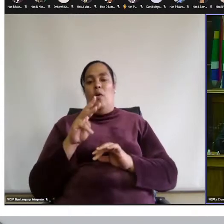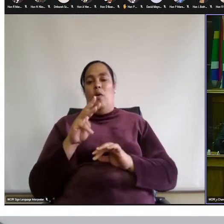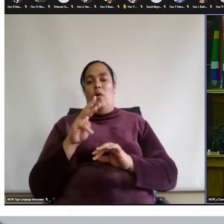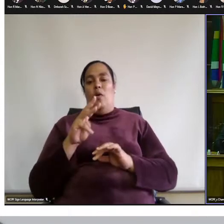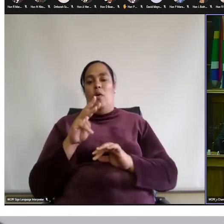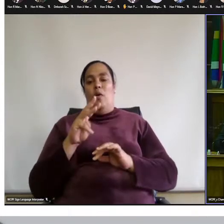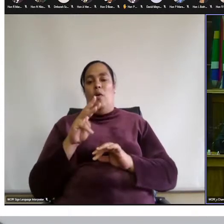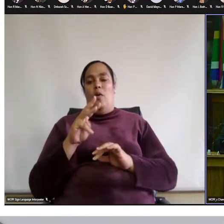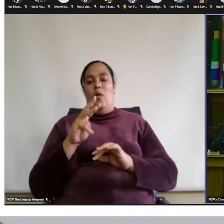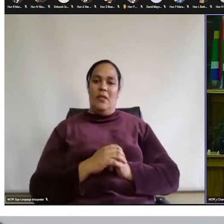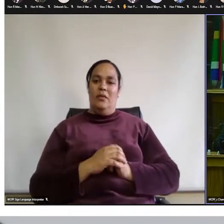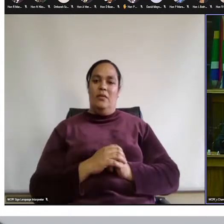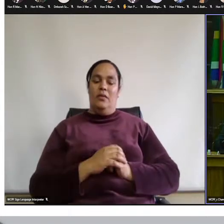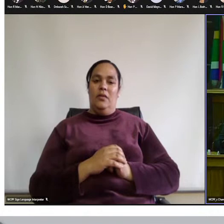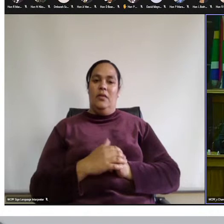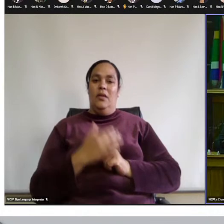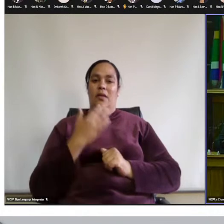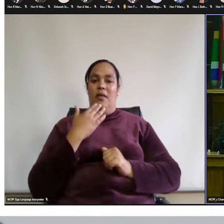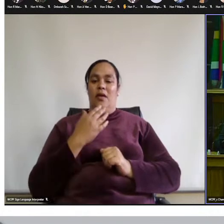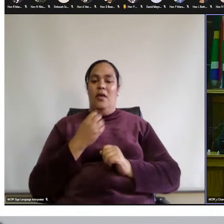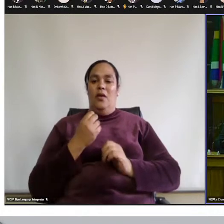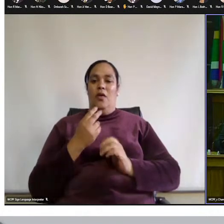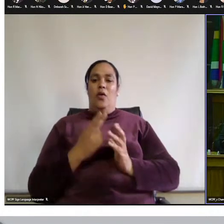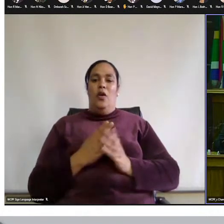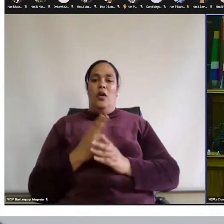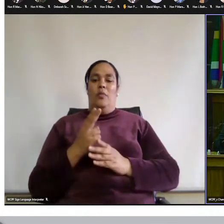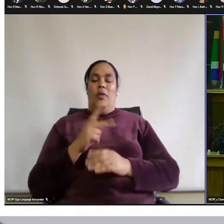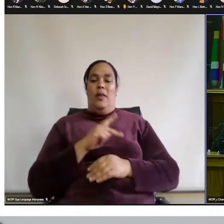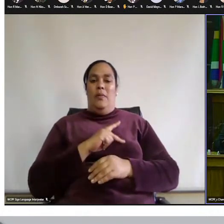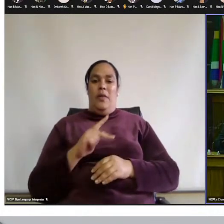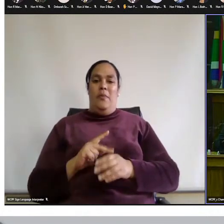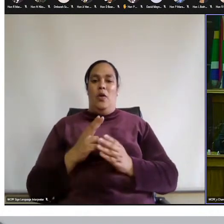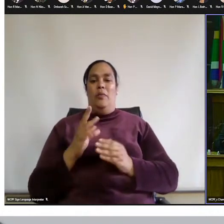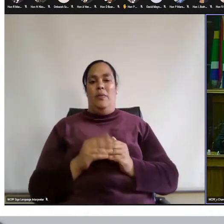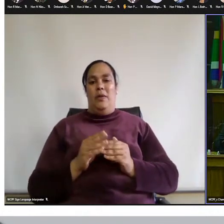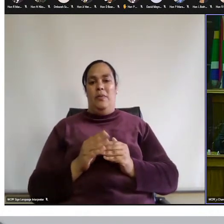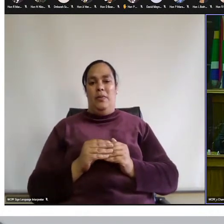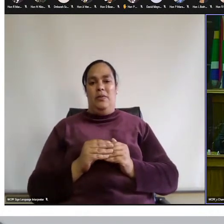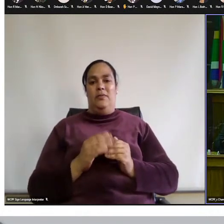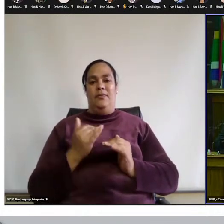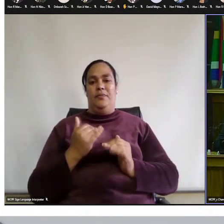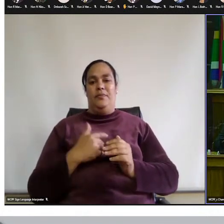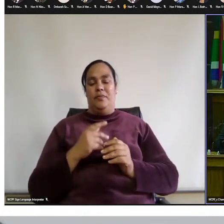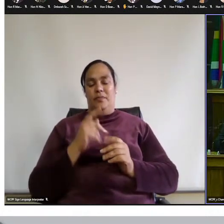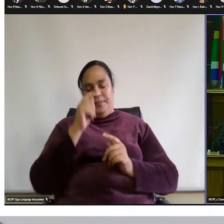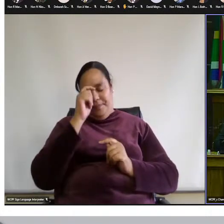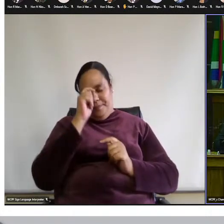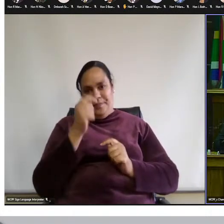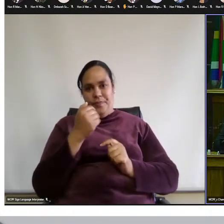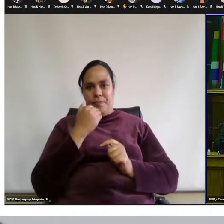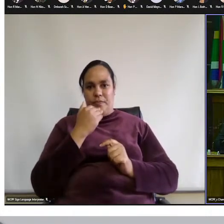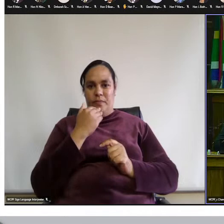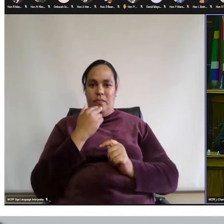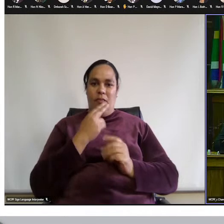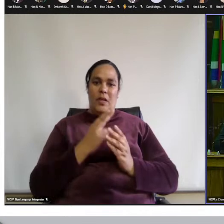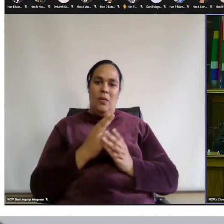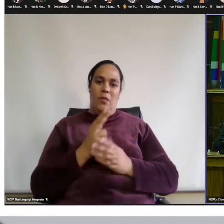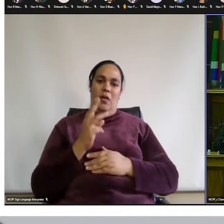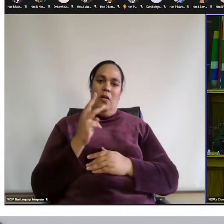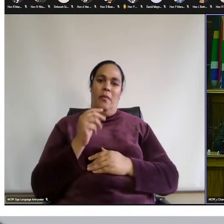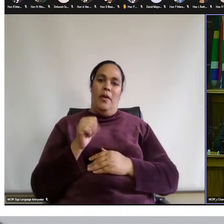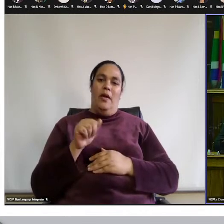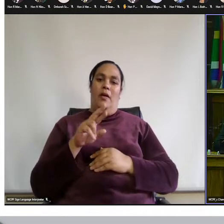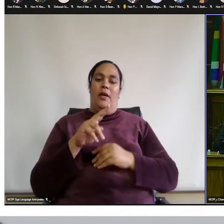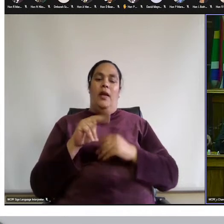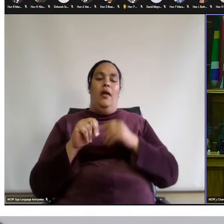Thank you, Honourable Premier, Honourable Members. I now recognize Honourable Maran,